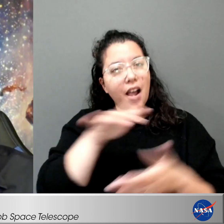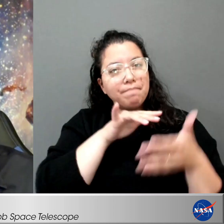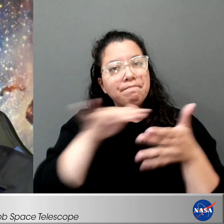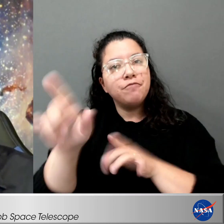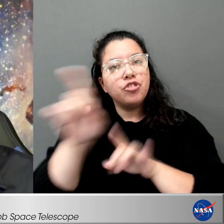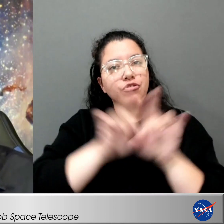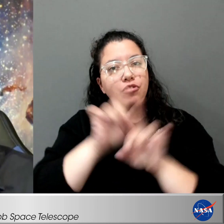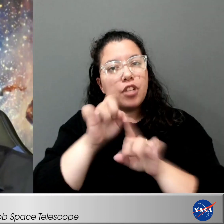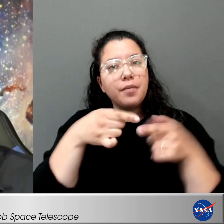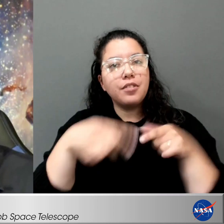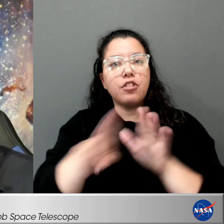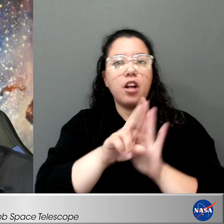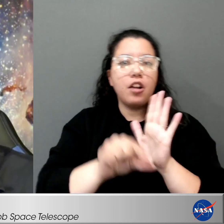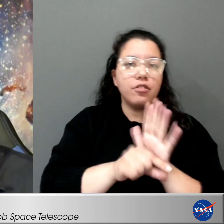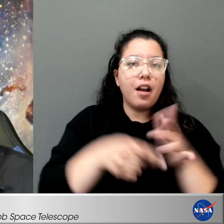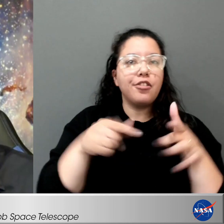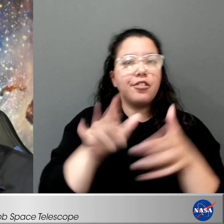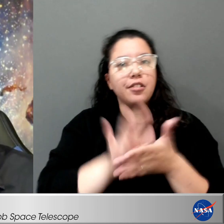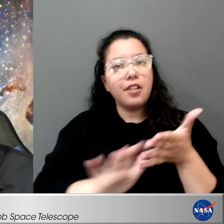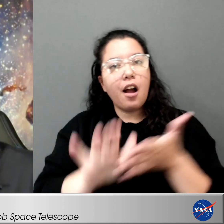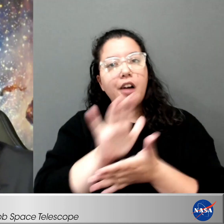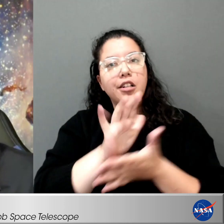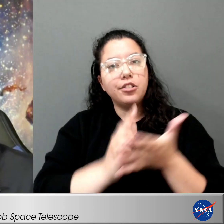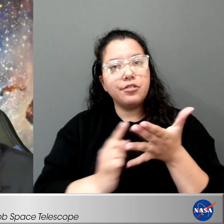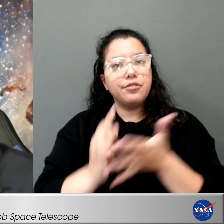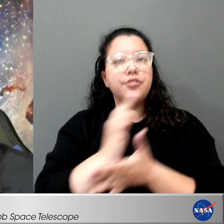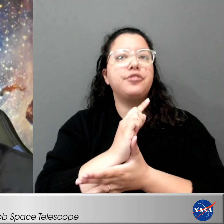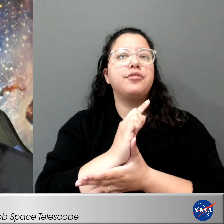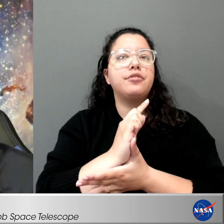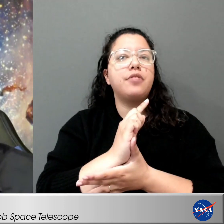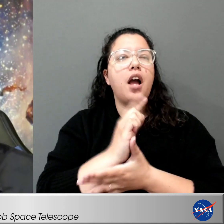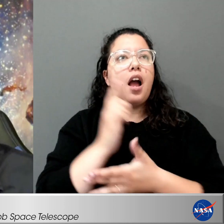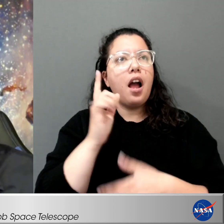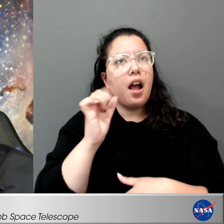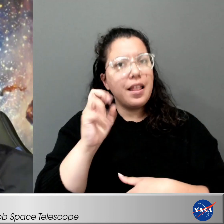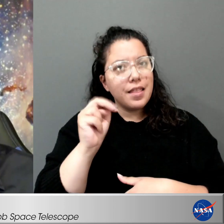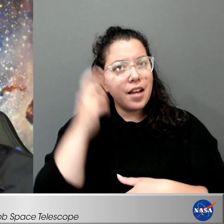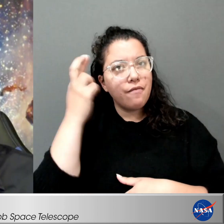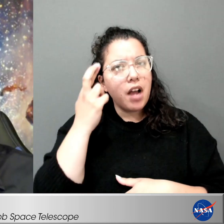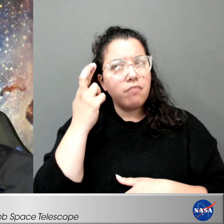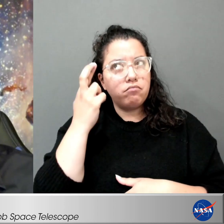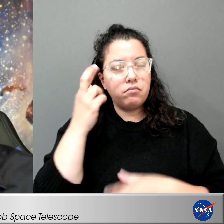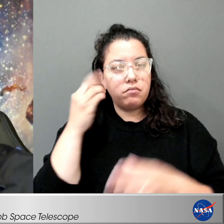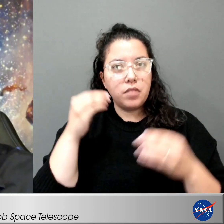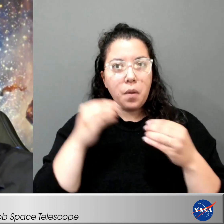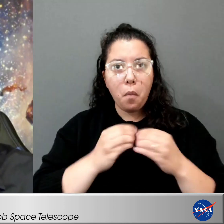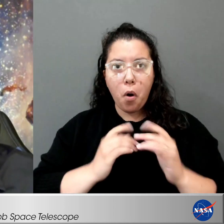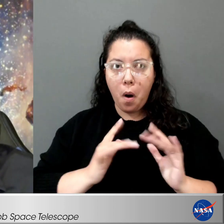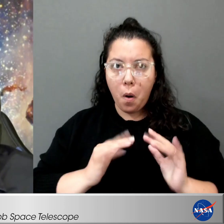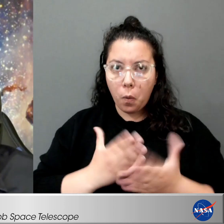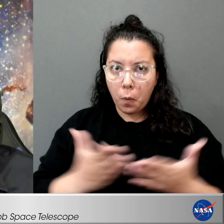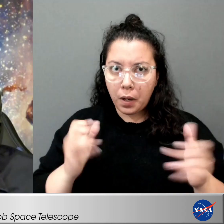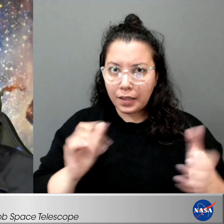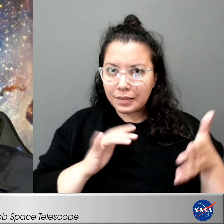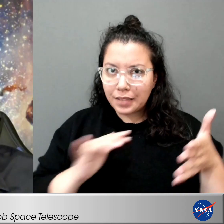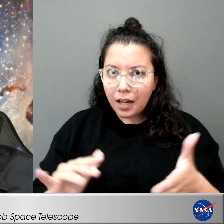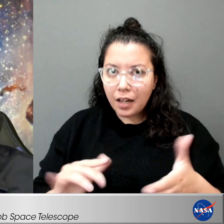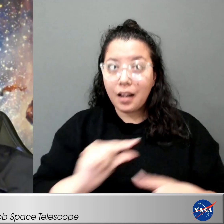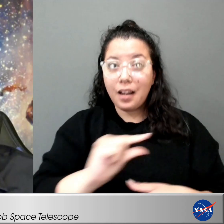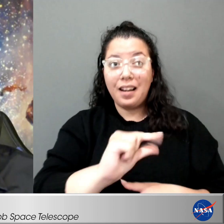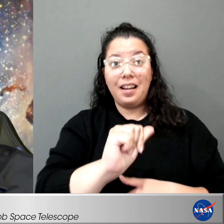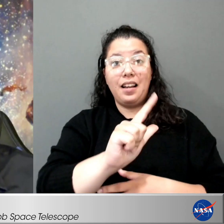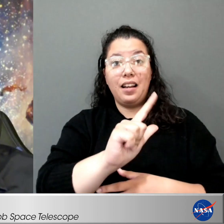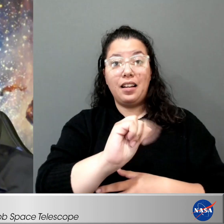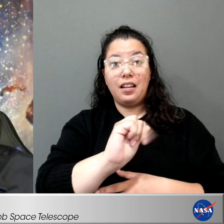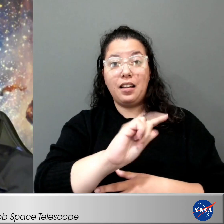and then go on from there to say, wow, there's so much cool stuff we can study in the universe. And now galaxies in particular really spoke